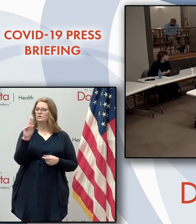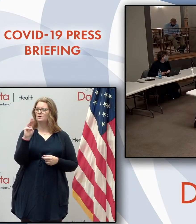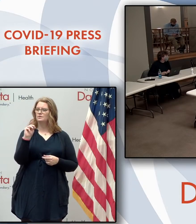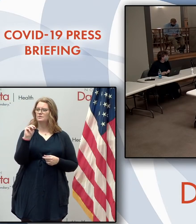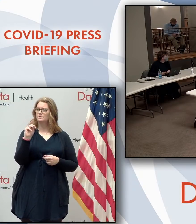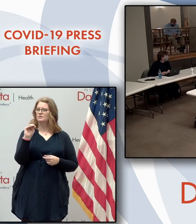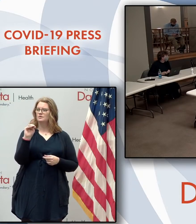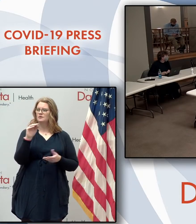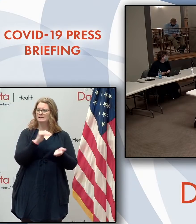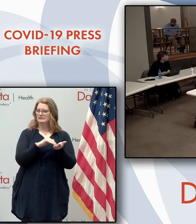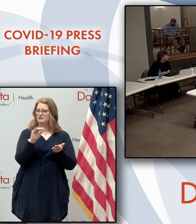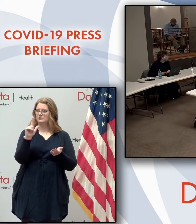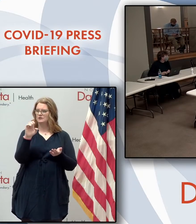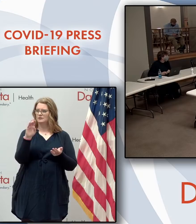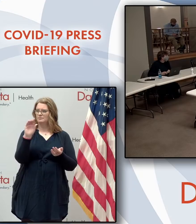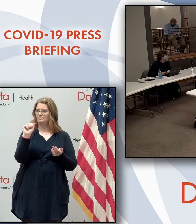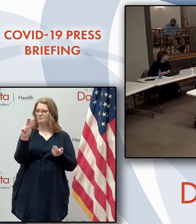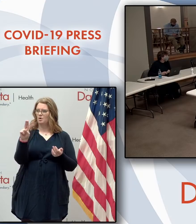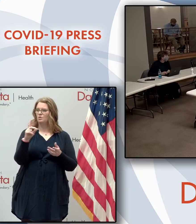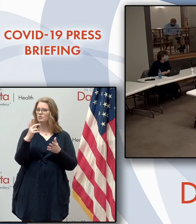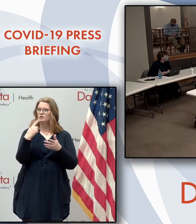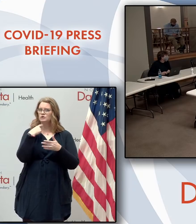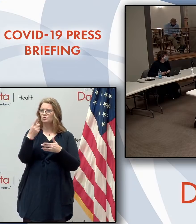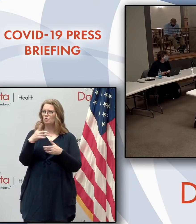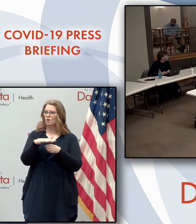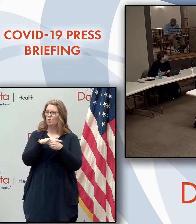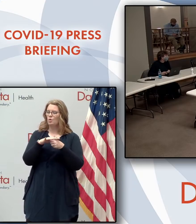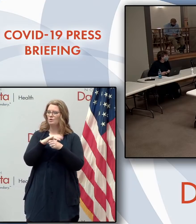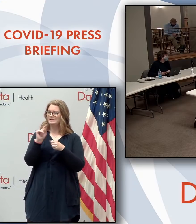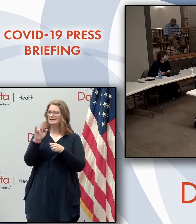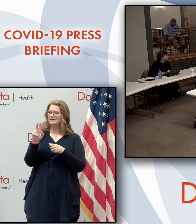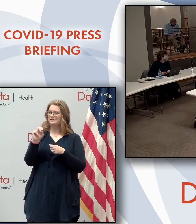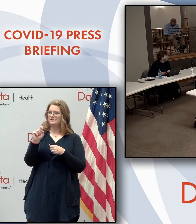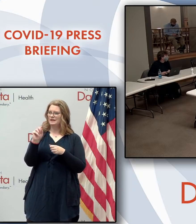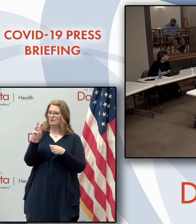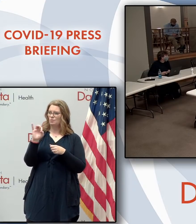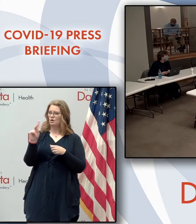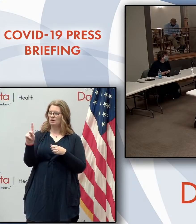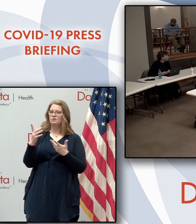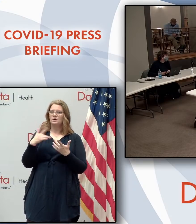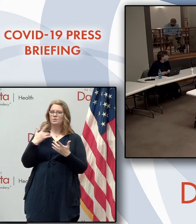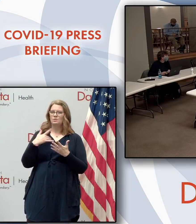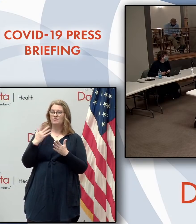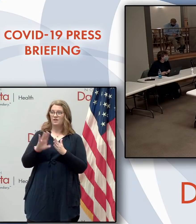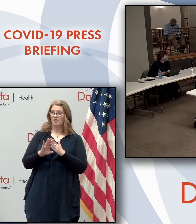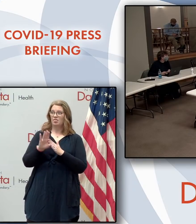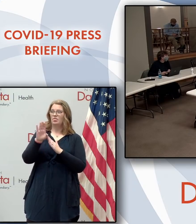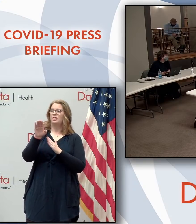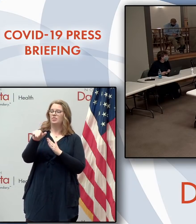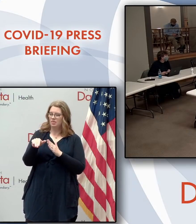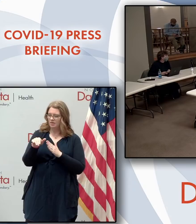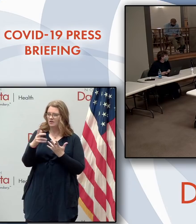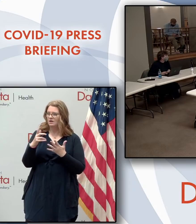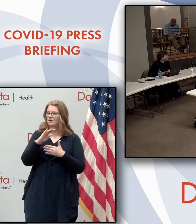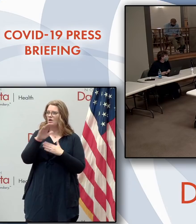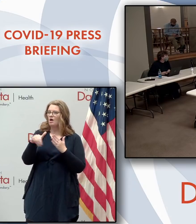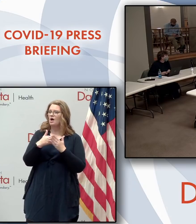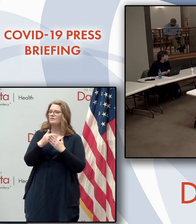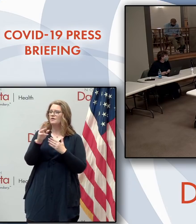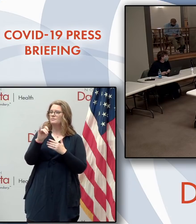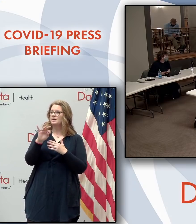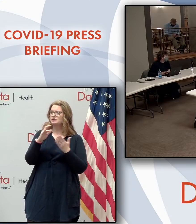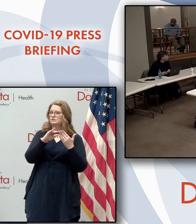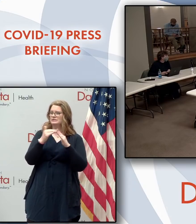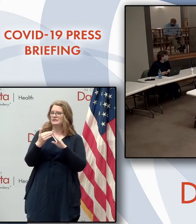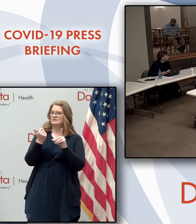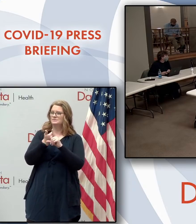LeBeau told a cable TV network that he thinks, quote, "We have turned the corner in our state. All of our major cities have mask mandates